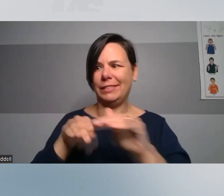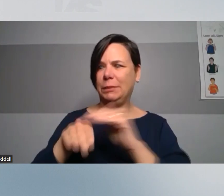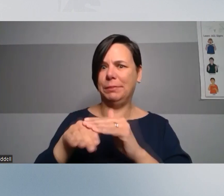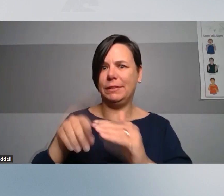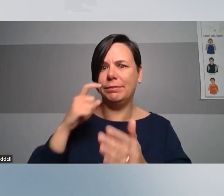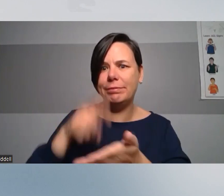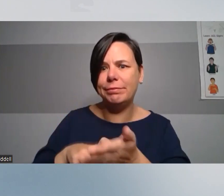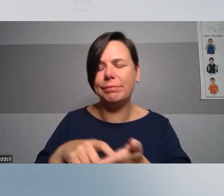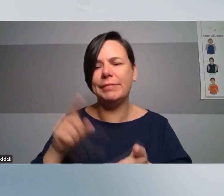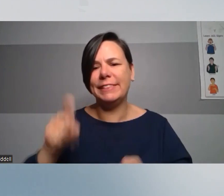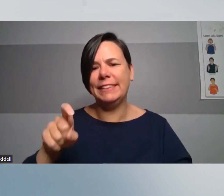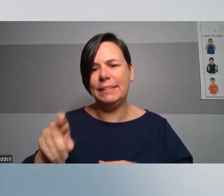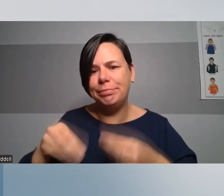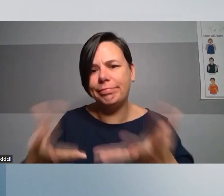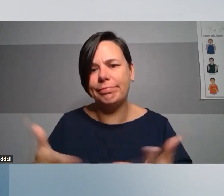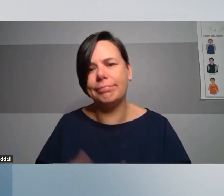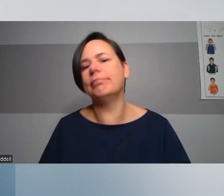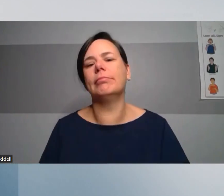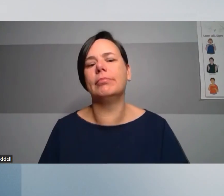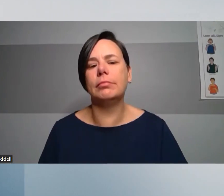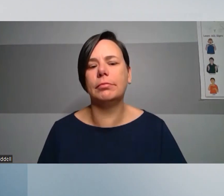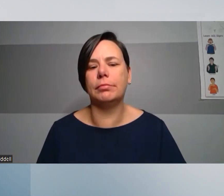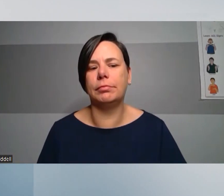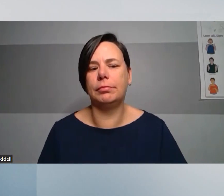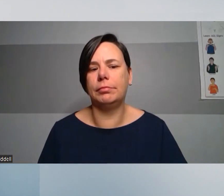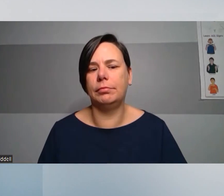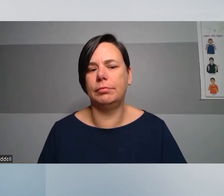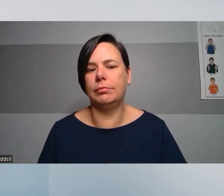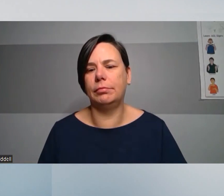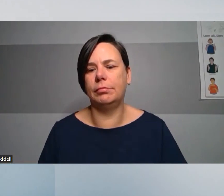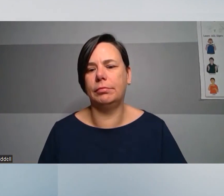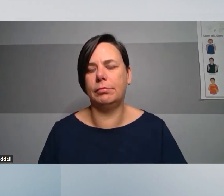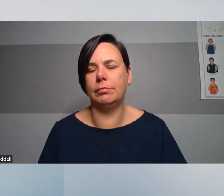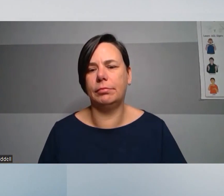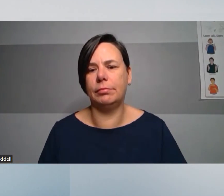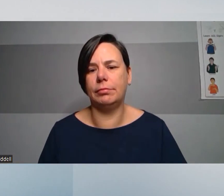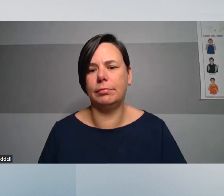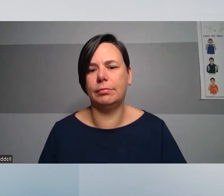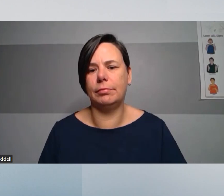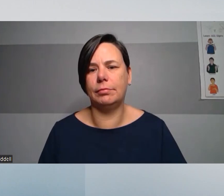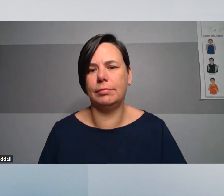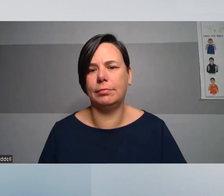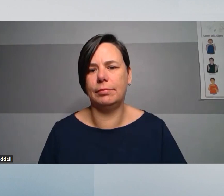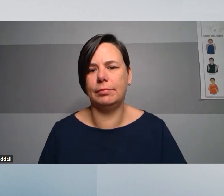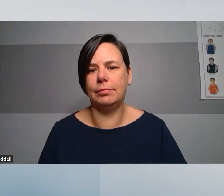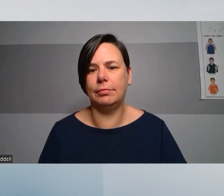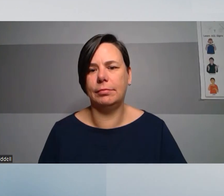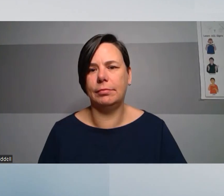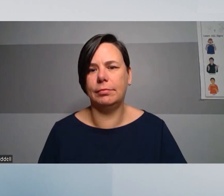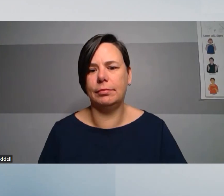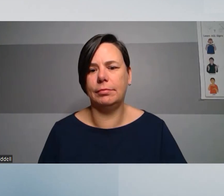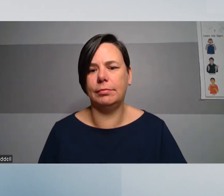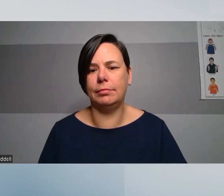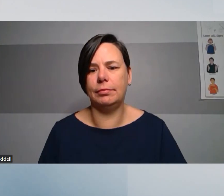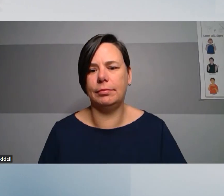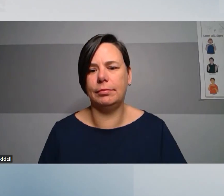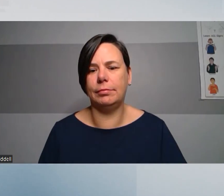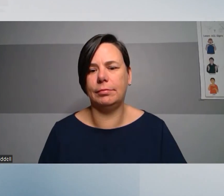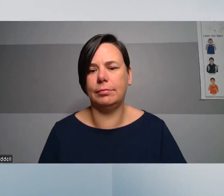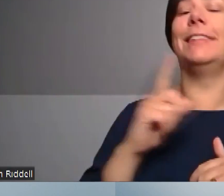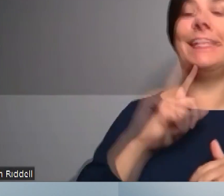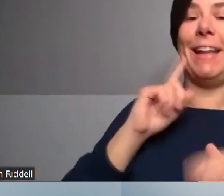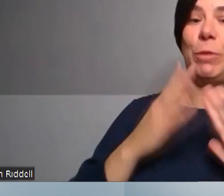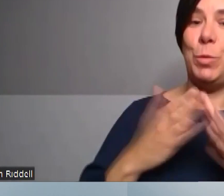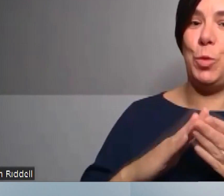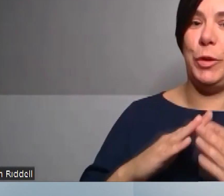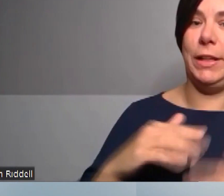be left out. And that's where we have to understand the need to provide accessibility to enable